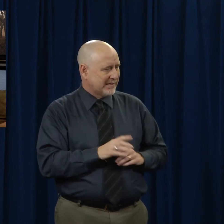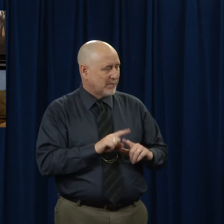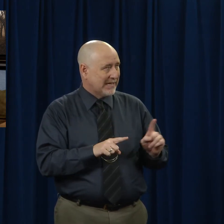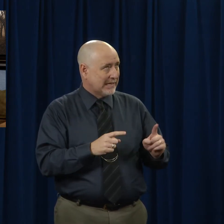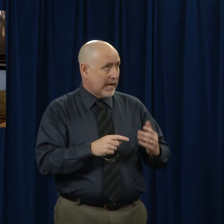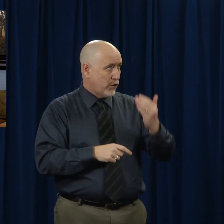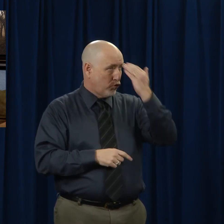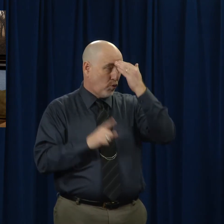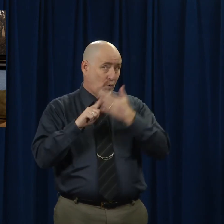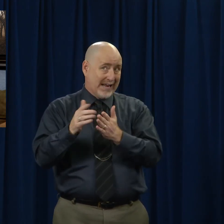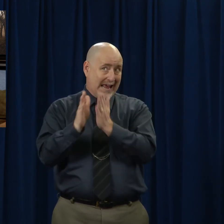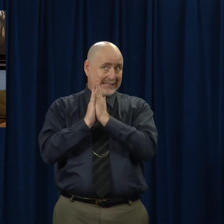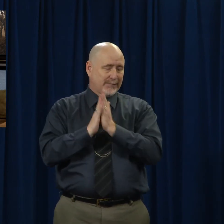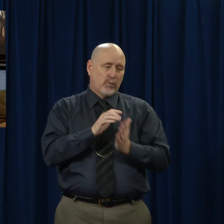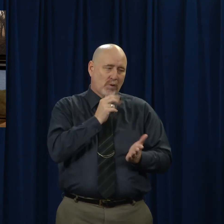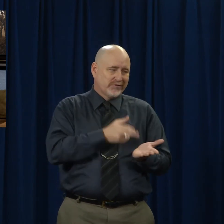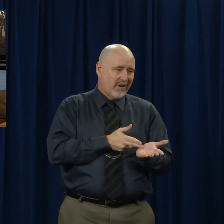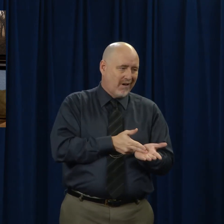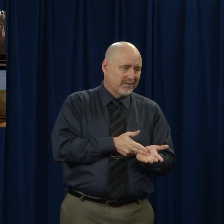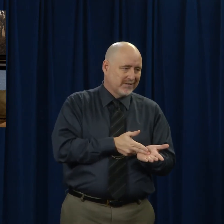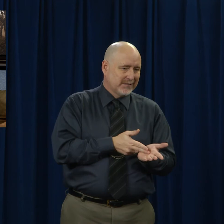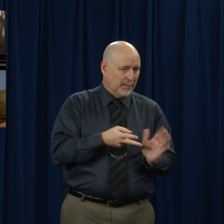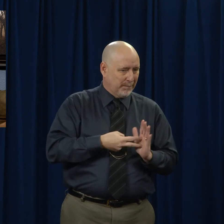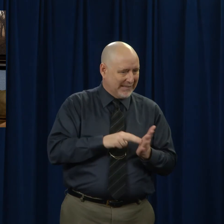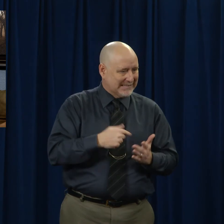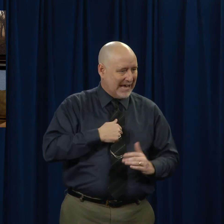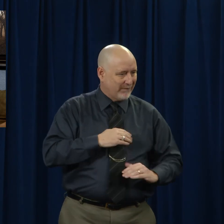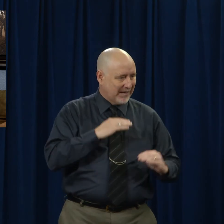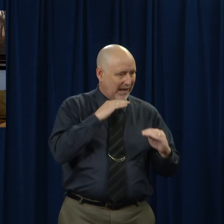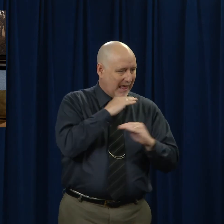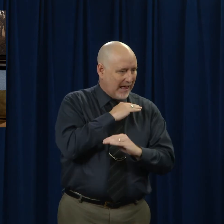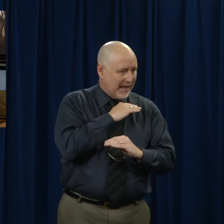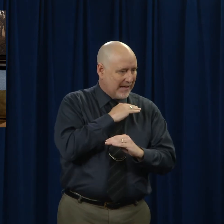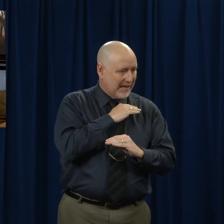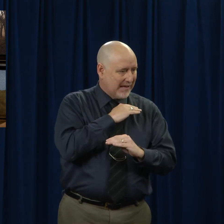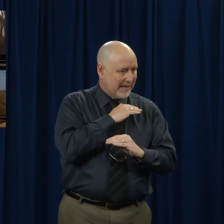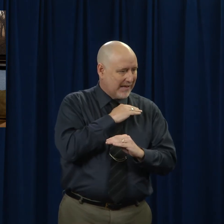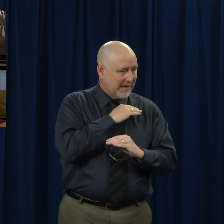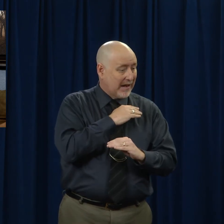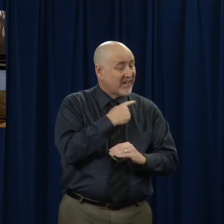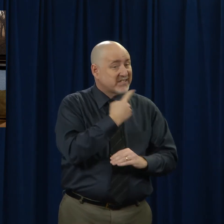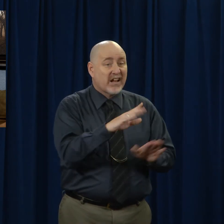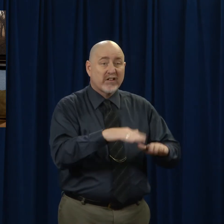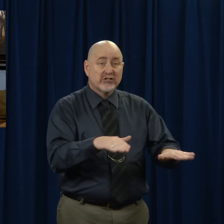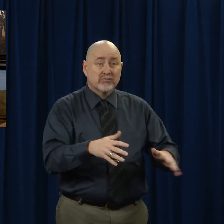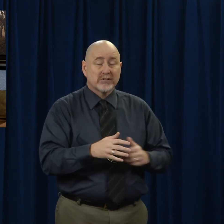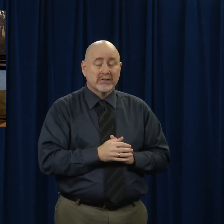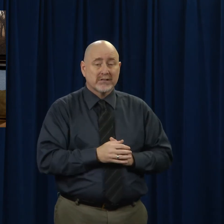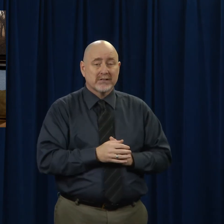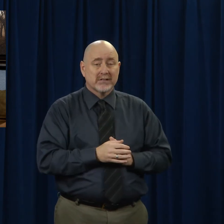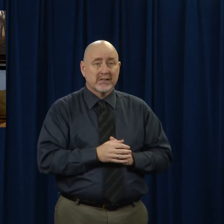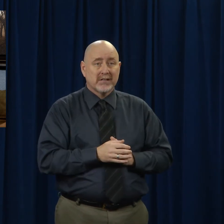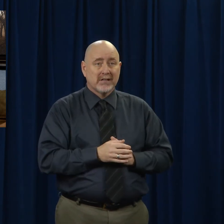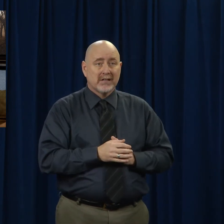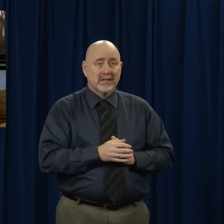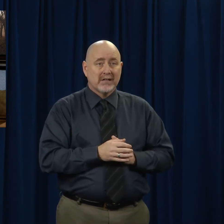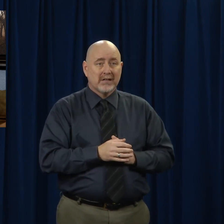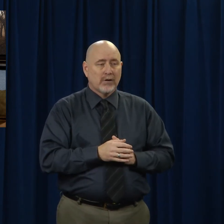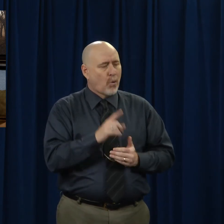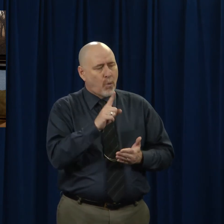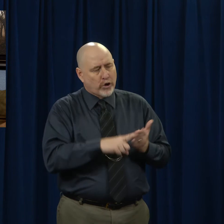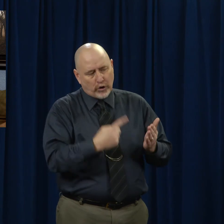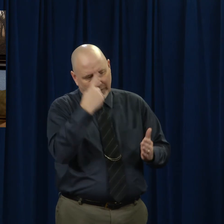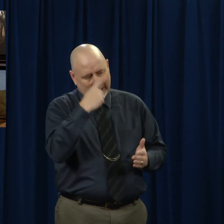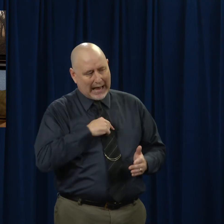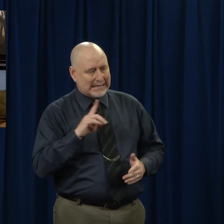but I knew that it was dishonest. It would mean that I had to lie. And then say to your children,